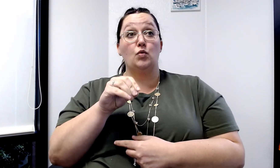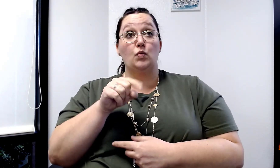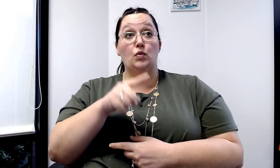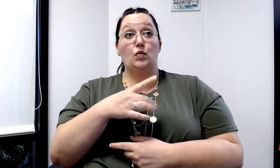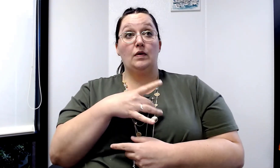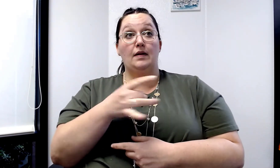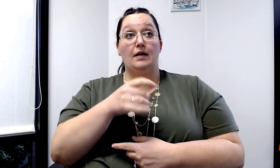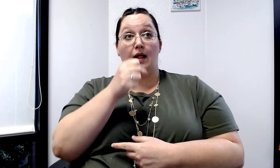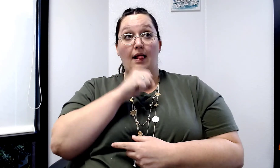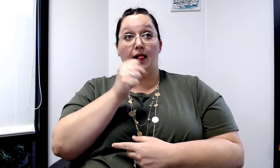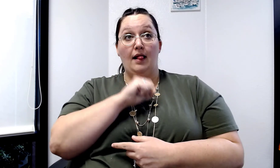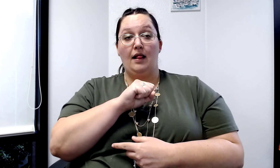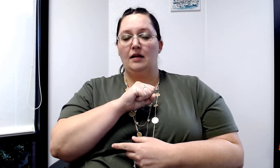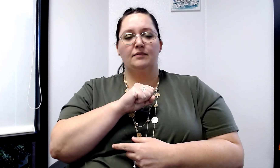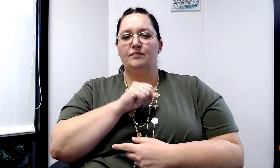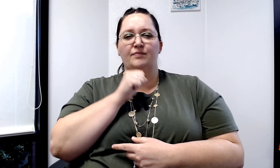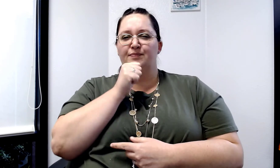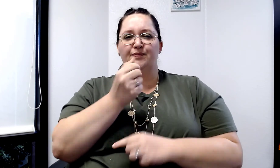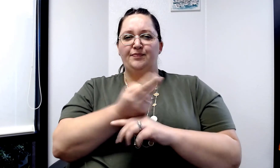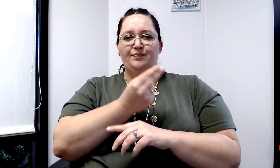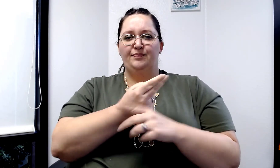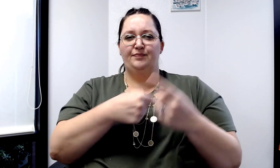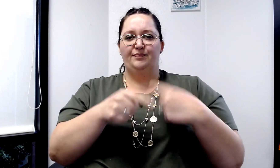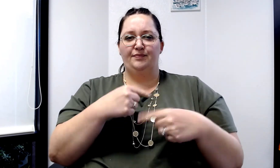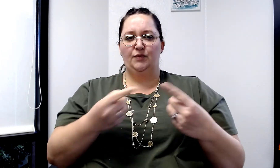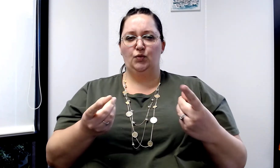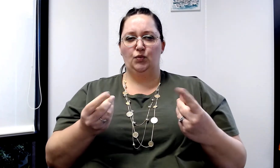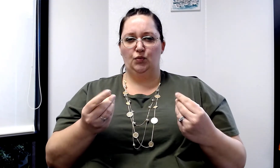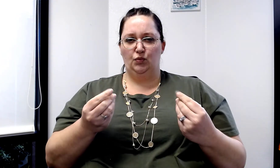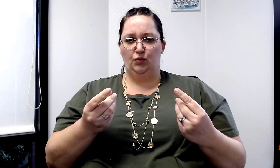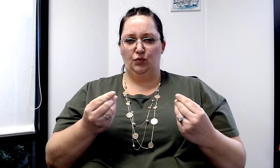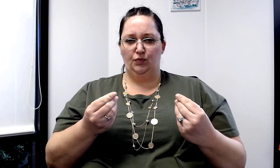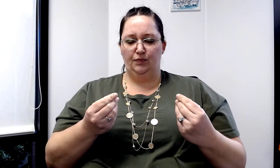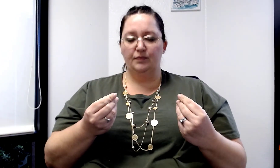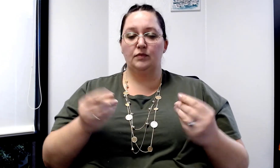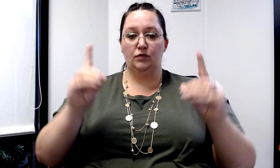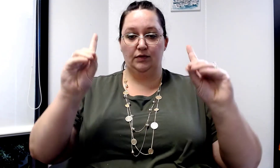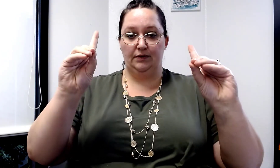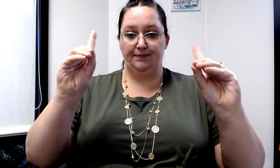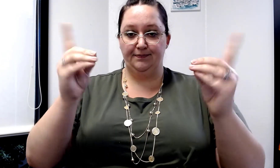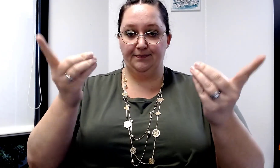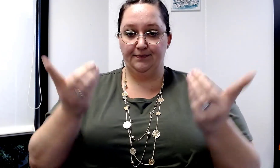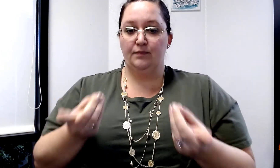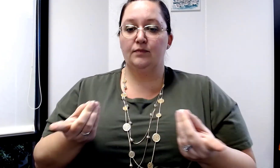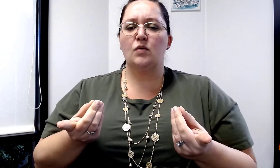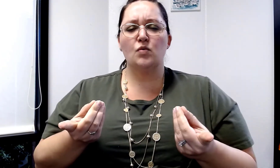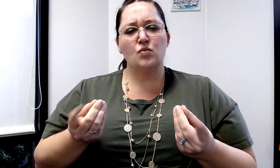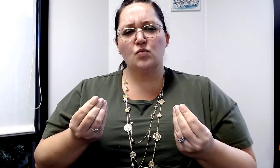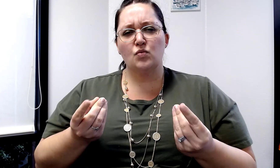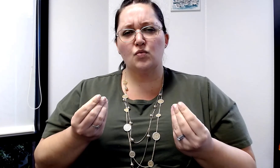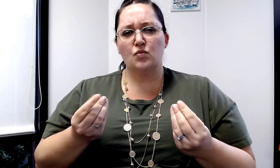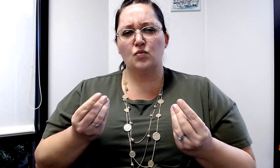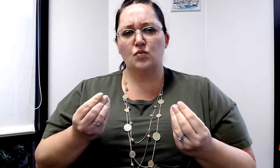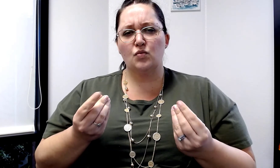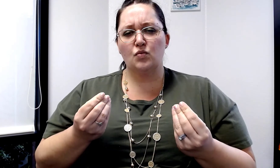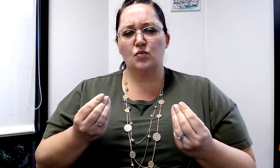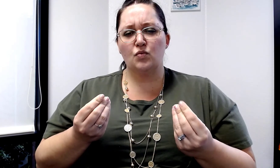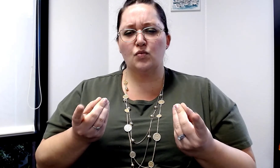questions, right? Do you like ice cream? I wouldn't say that. I would say instead, you like ice cream? This do, right,